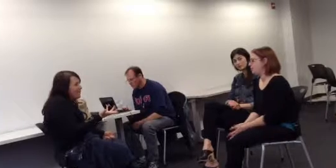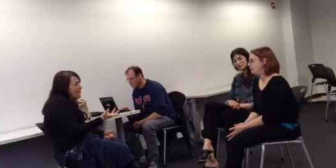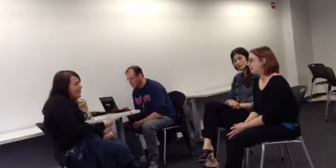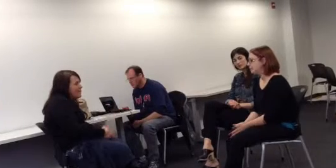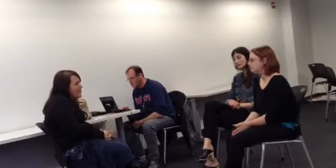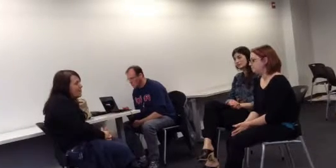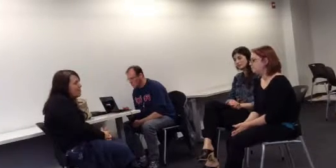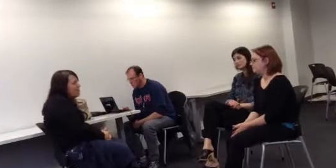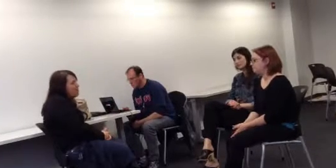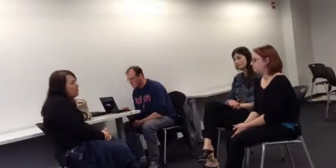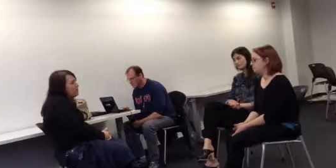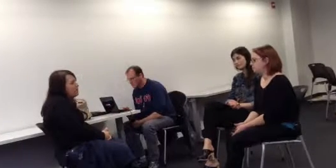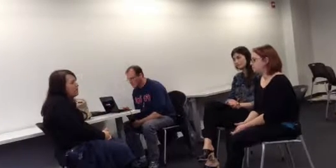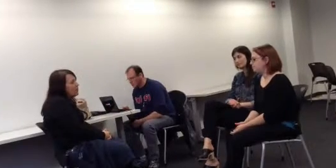hear. That's right.